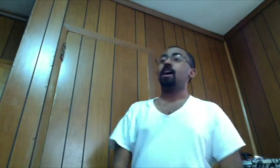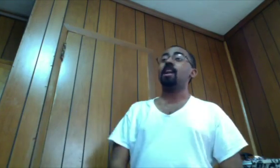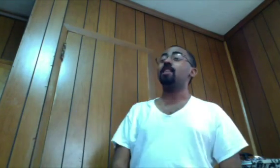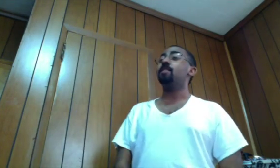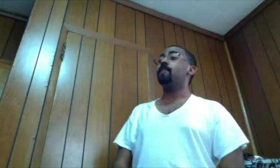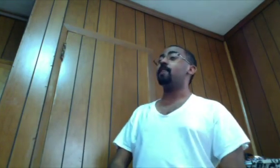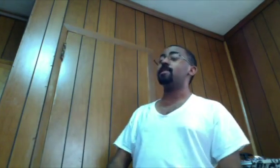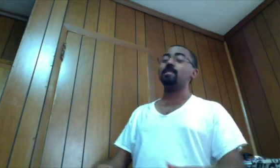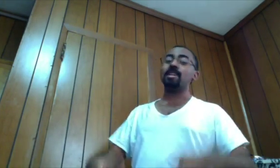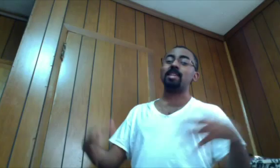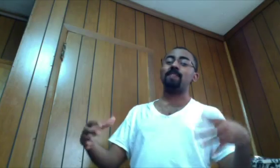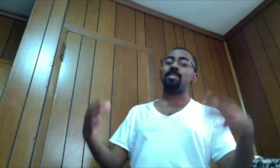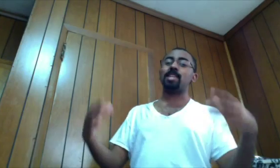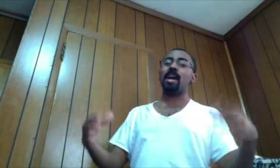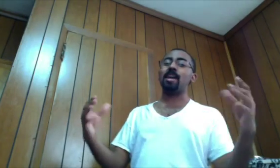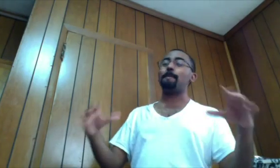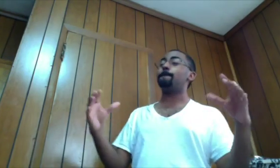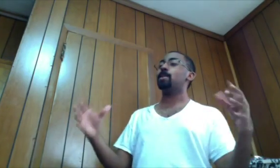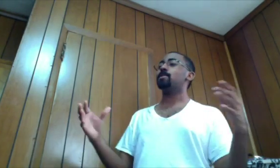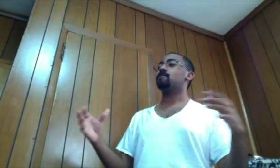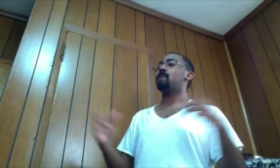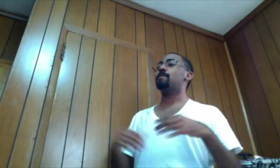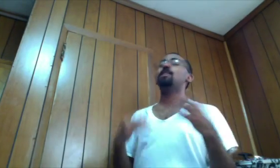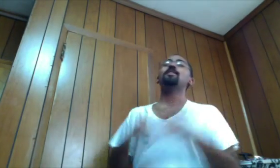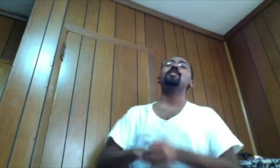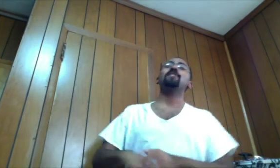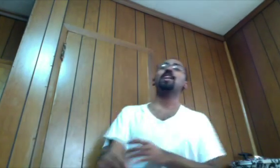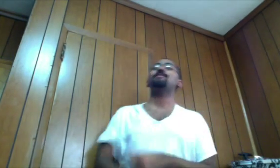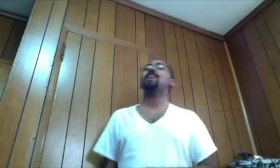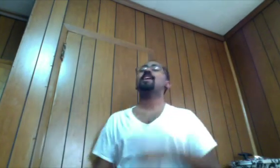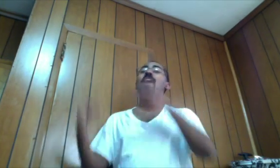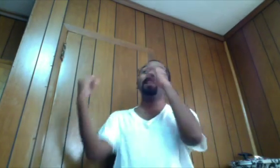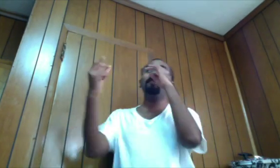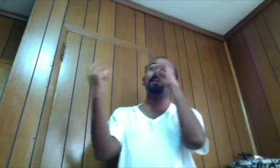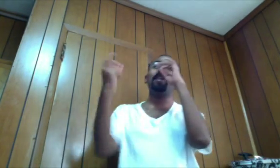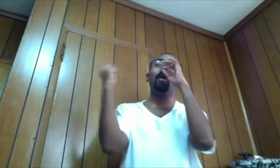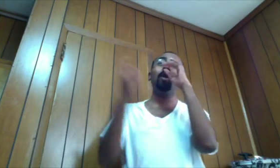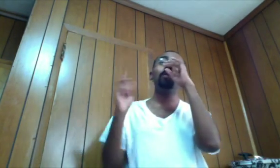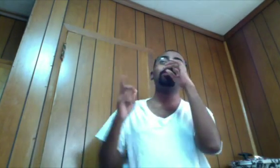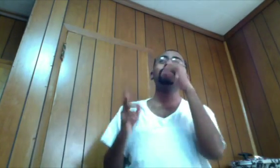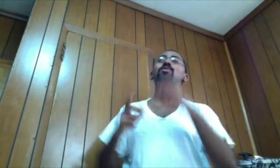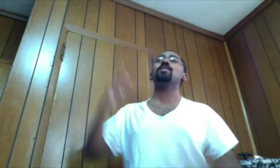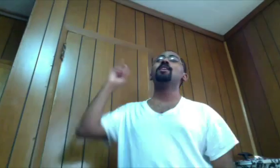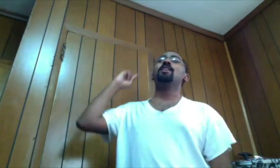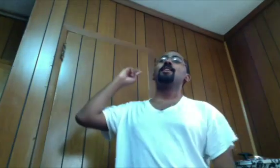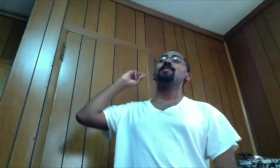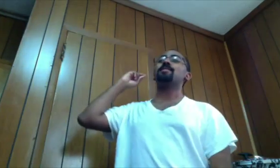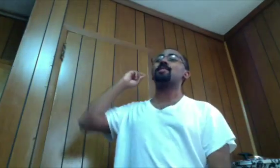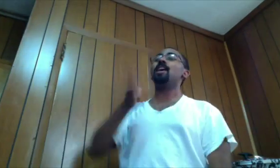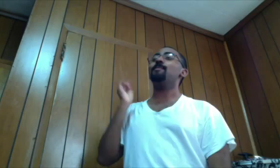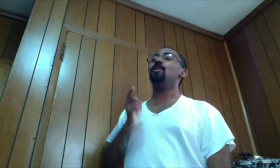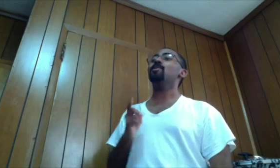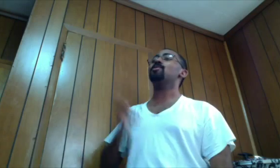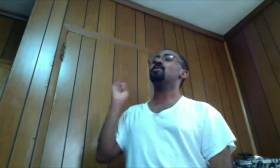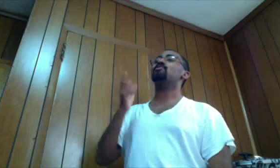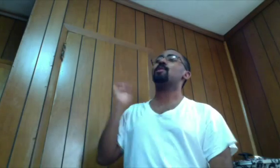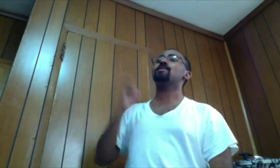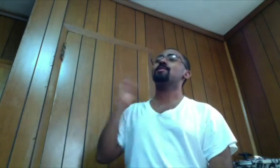I love how these niggas have giant bowls of ramen. No, not even that. I love how the old dude is the same old dude who runs the